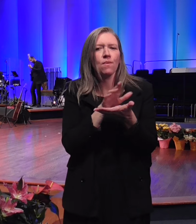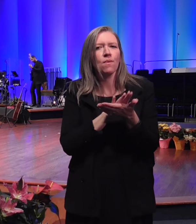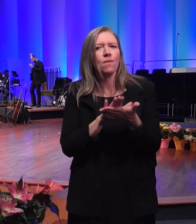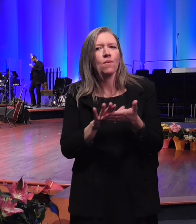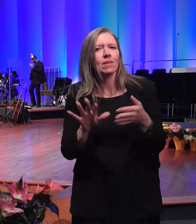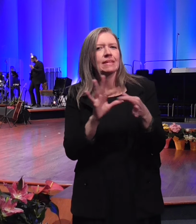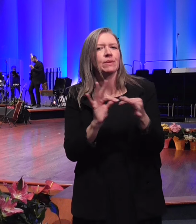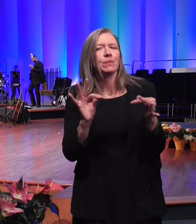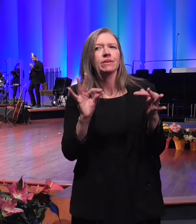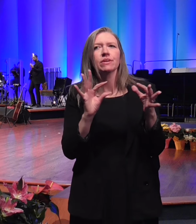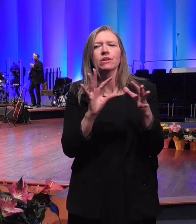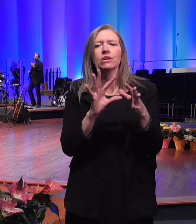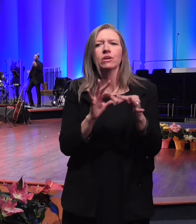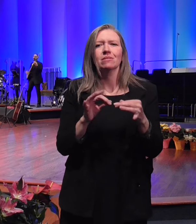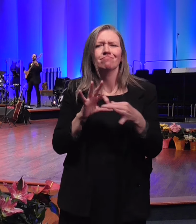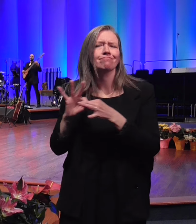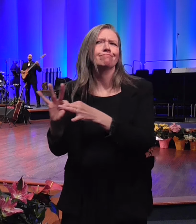word.